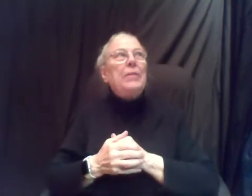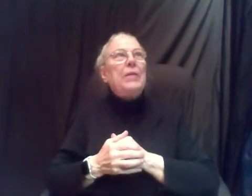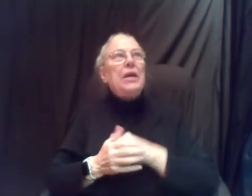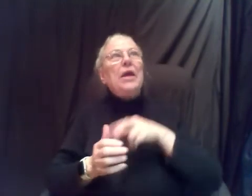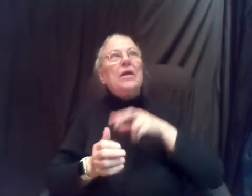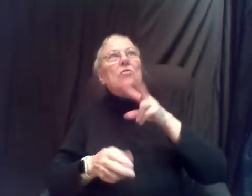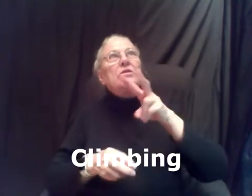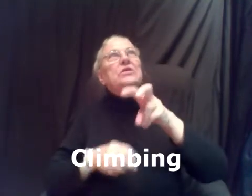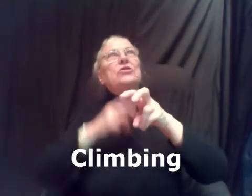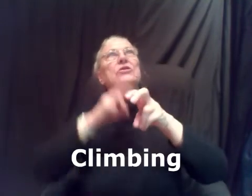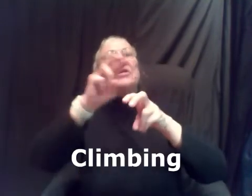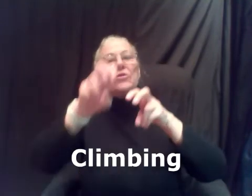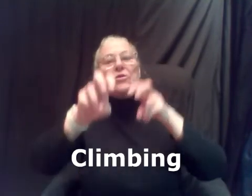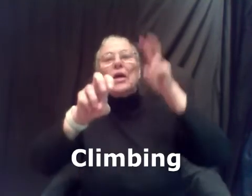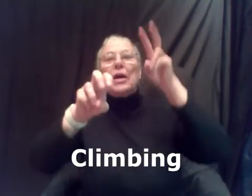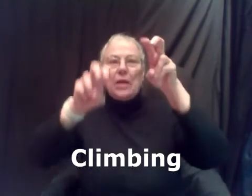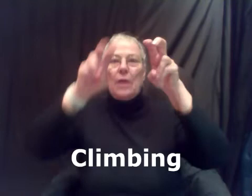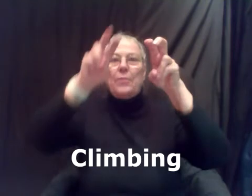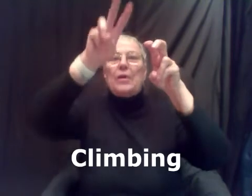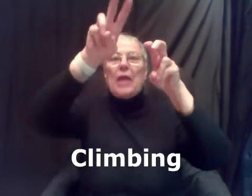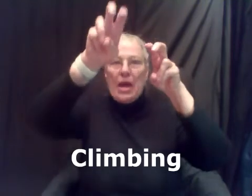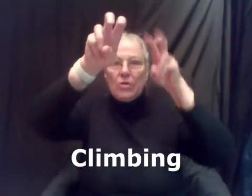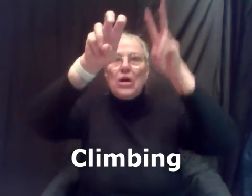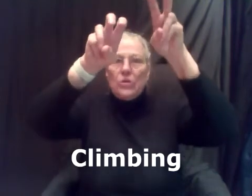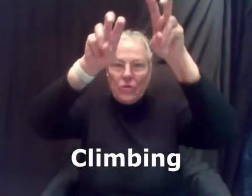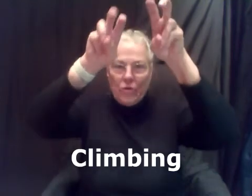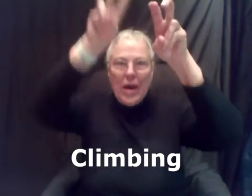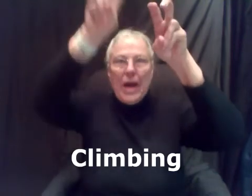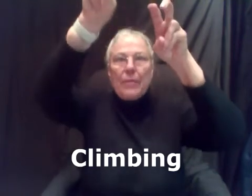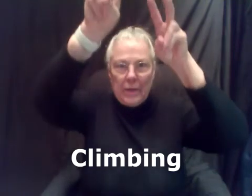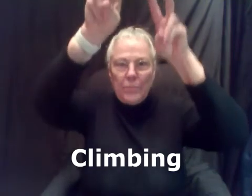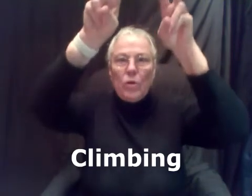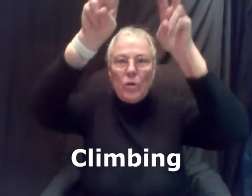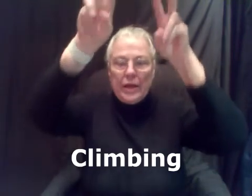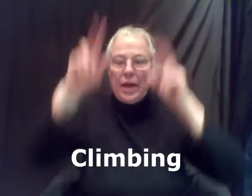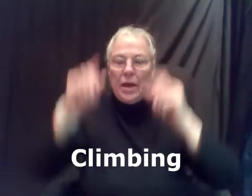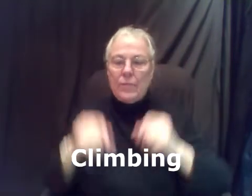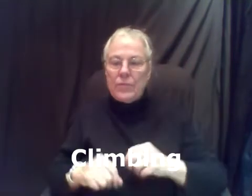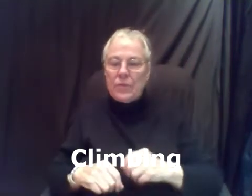Climbing, and of course, it's just like you're climbing up a ladder. You're grabbing and pulling up.